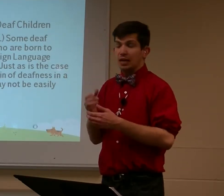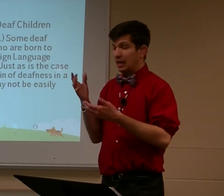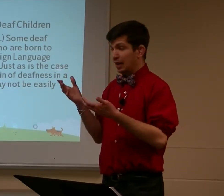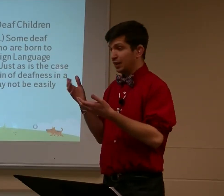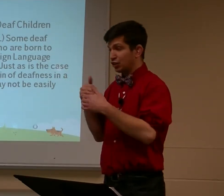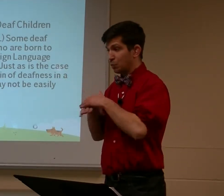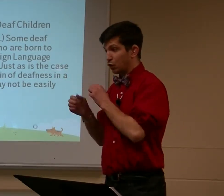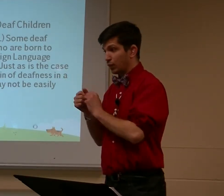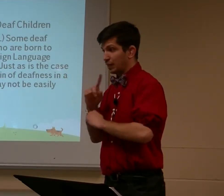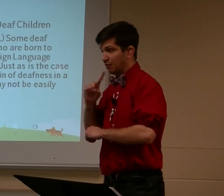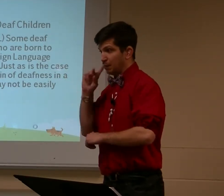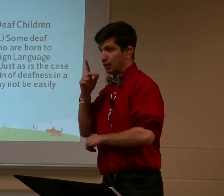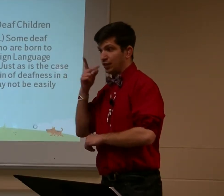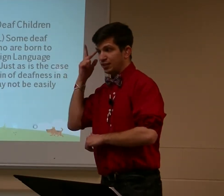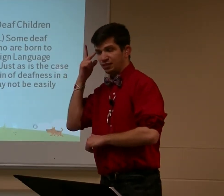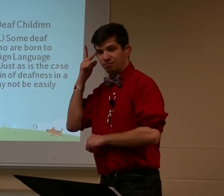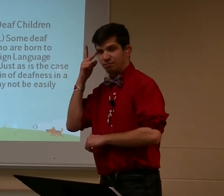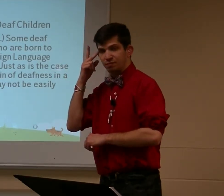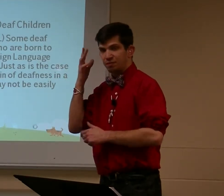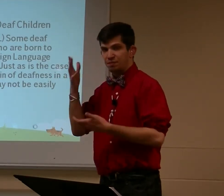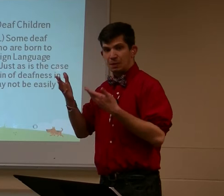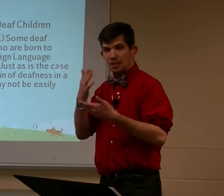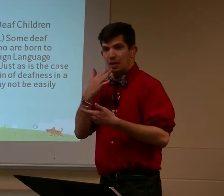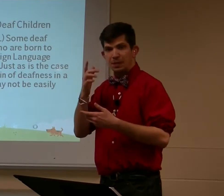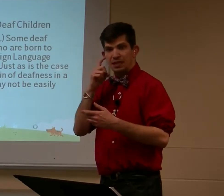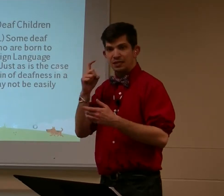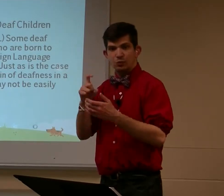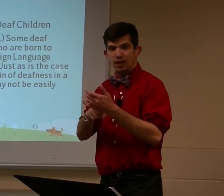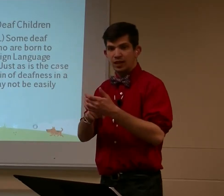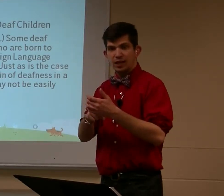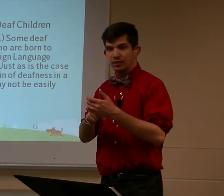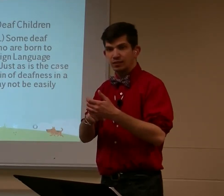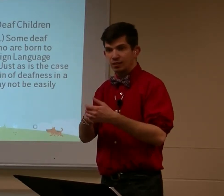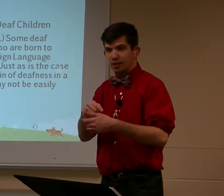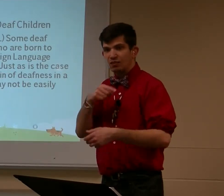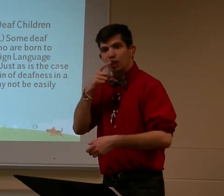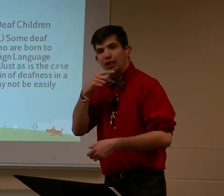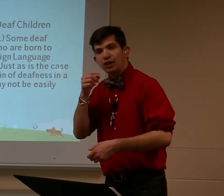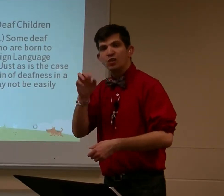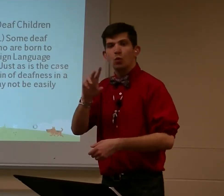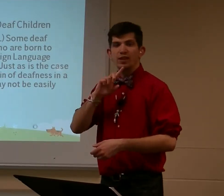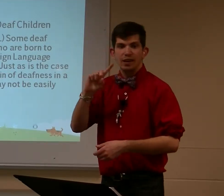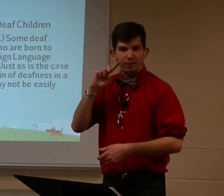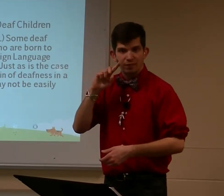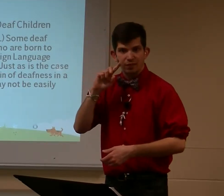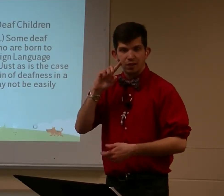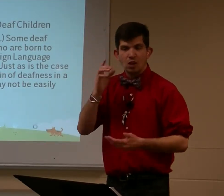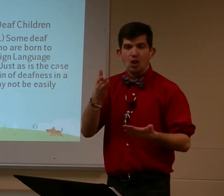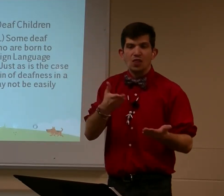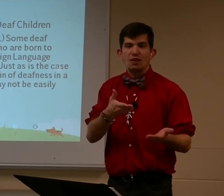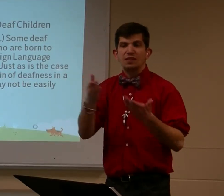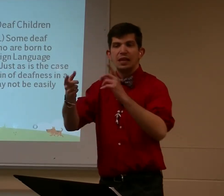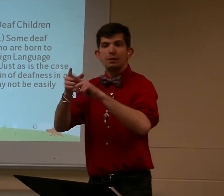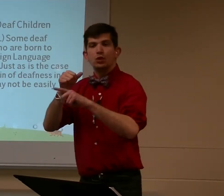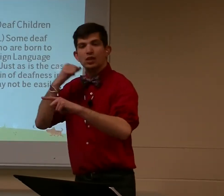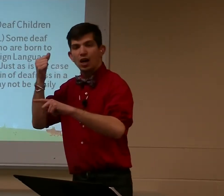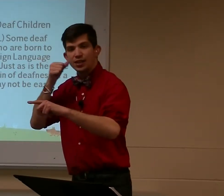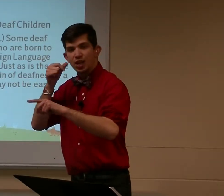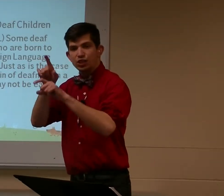and is born with a deaf parent, they may not be easily recognized. They're hearing or deaf. They have to take them to the audiologist,